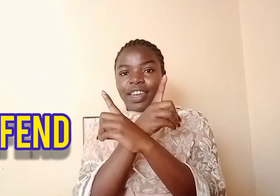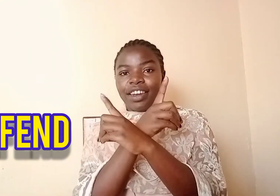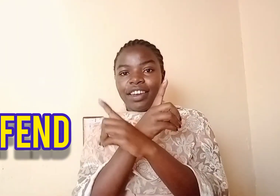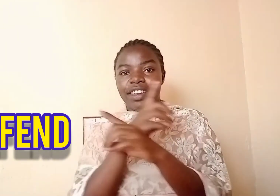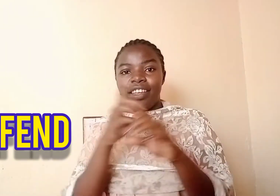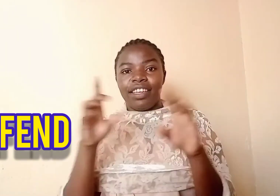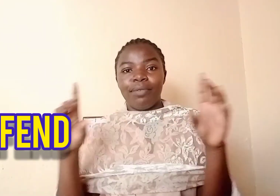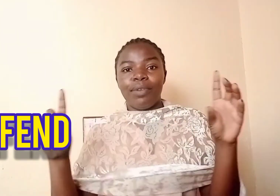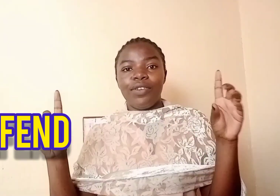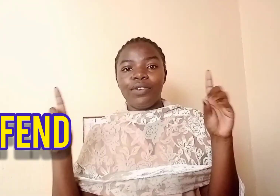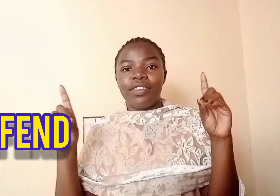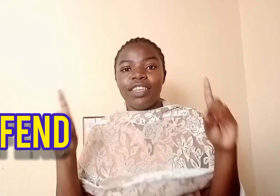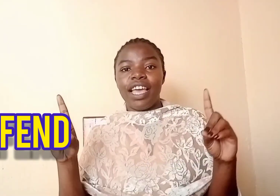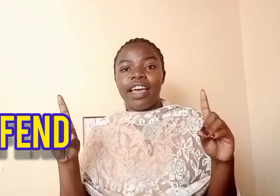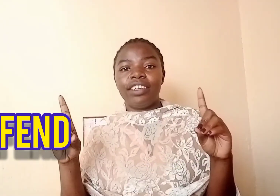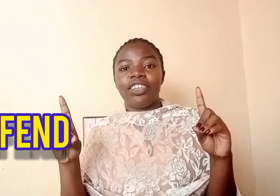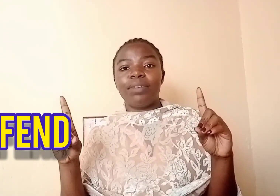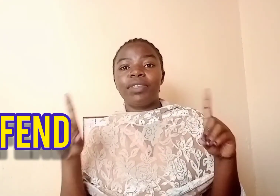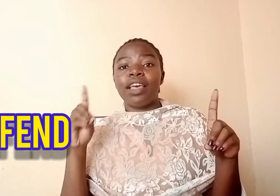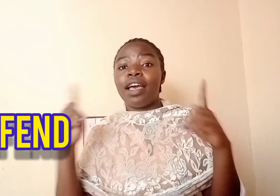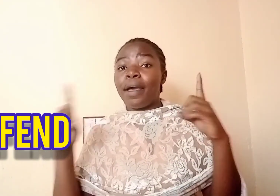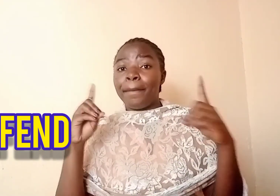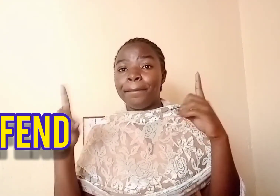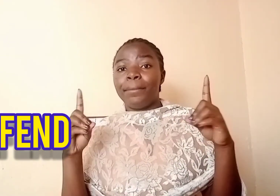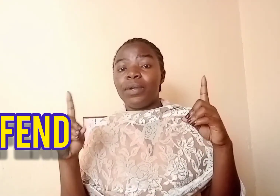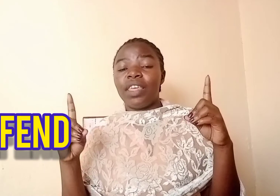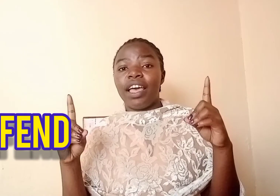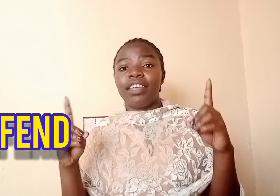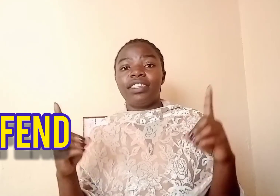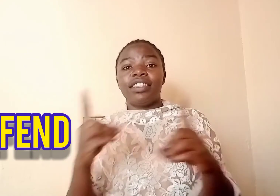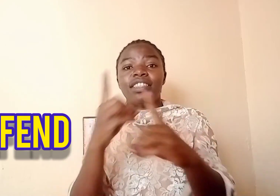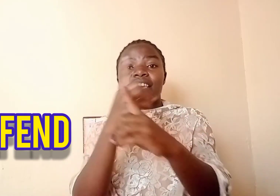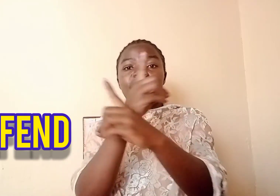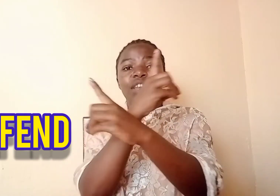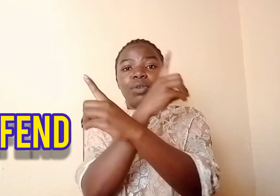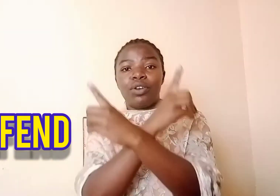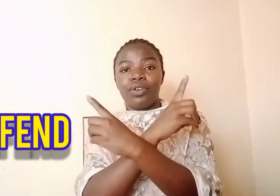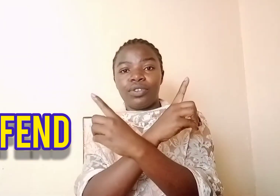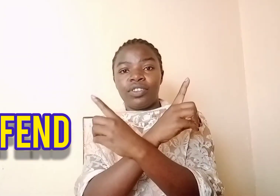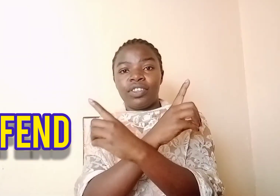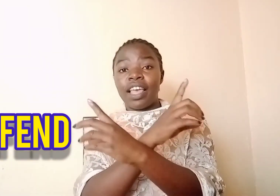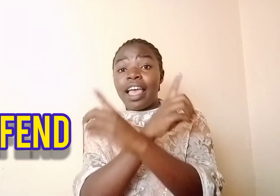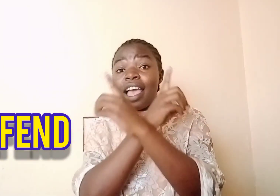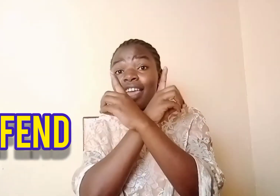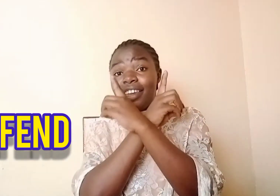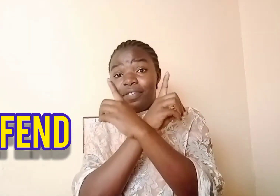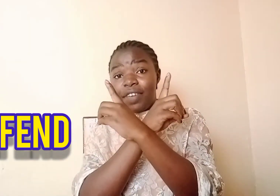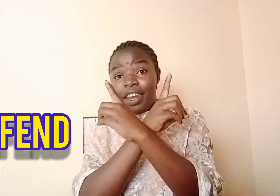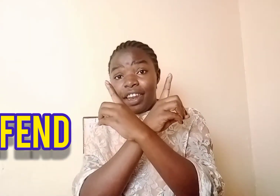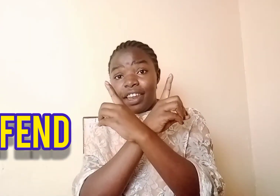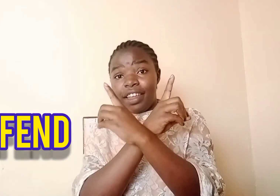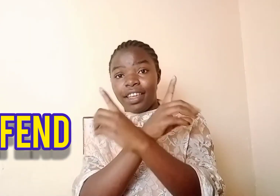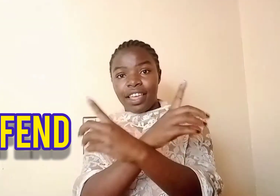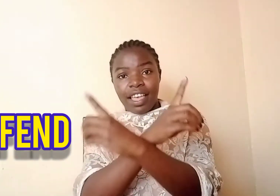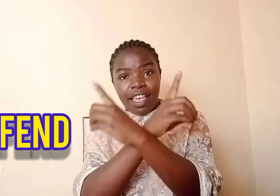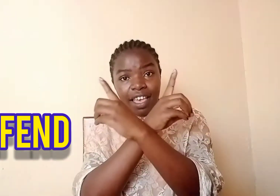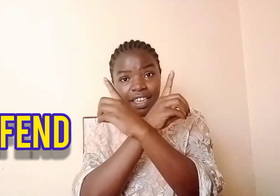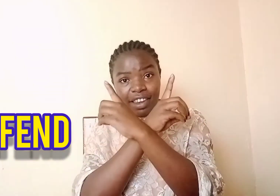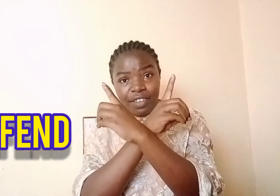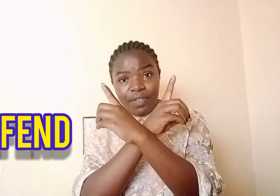Defend. We use D hand shapes, both hands, then we cross. Defend.